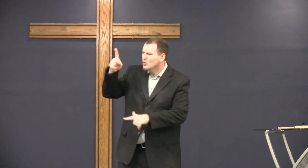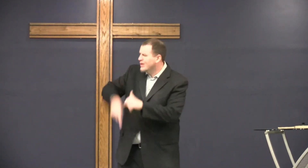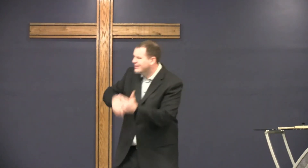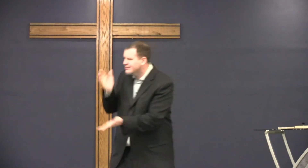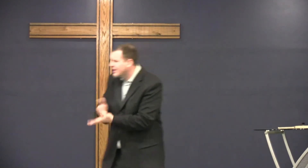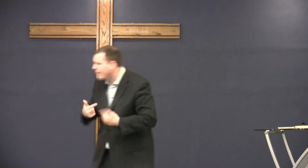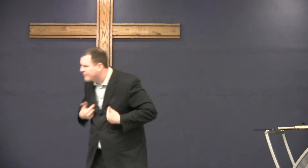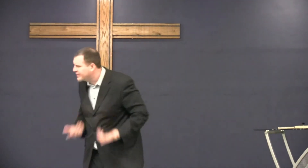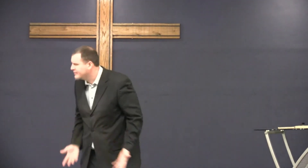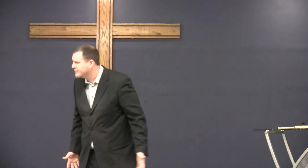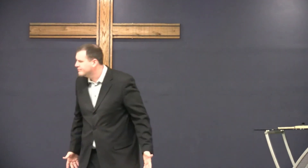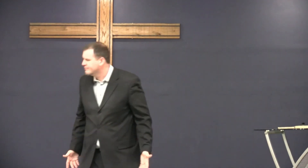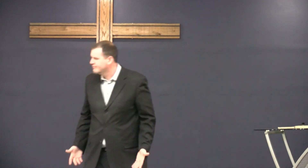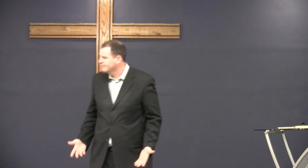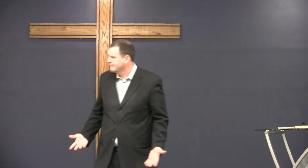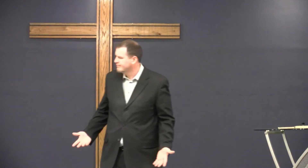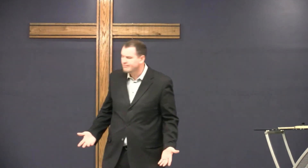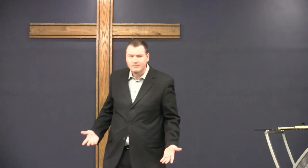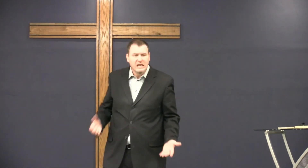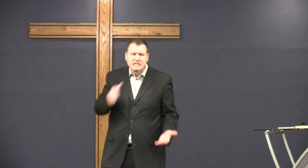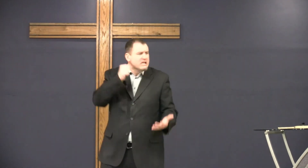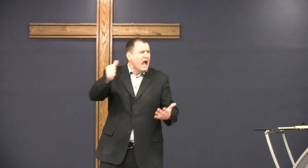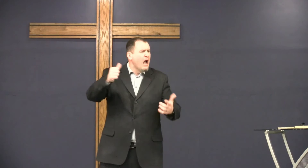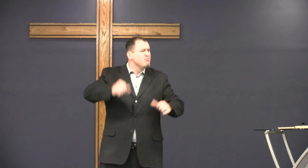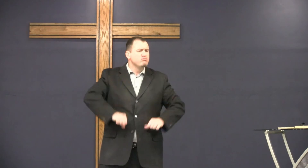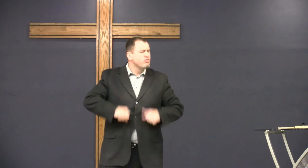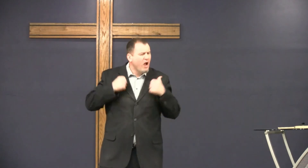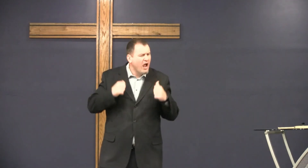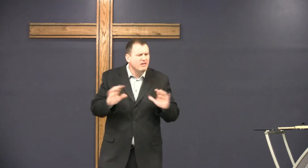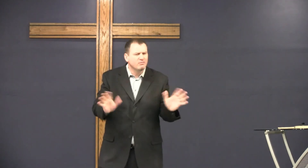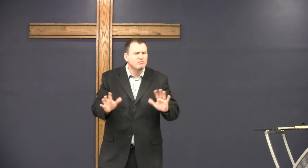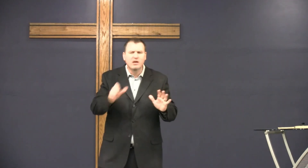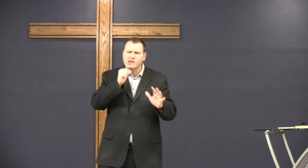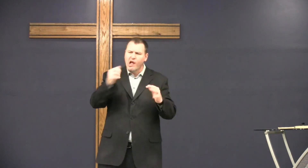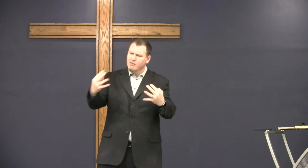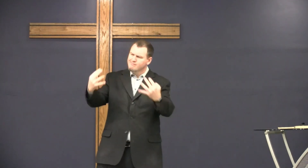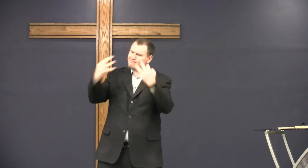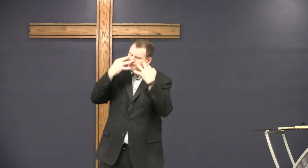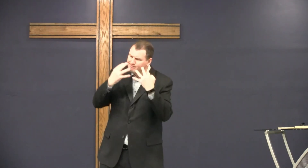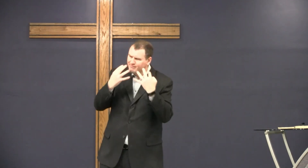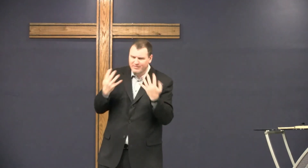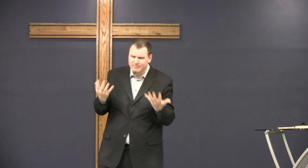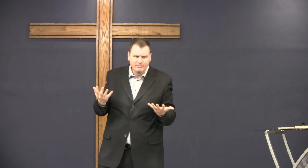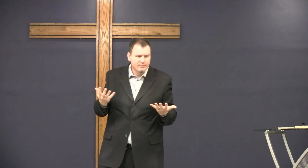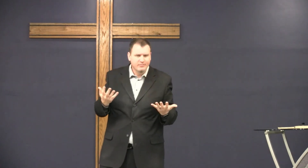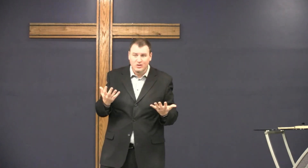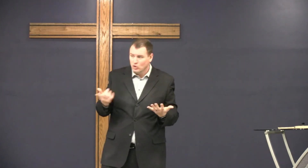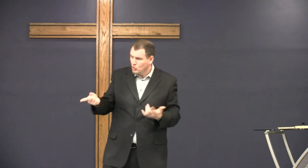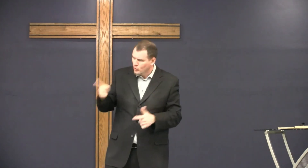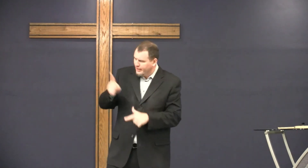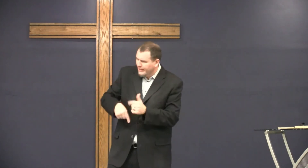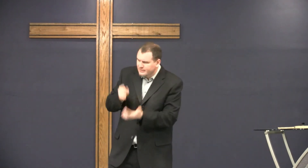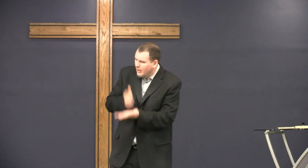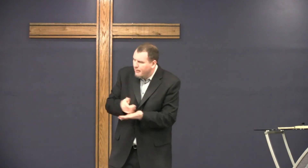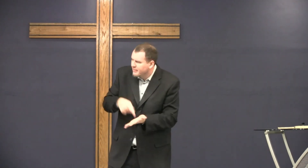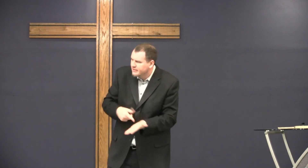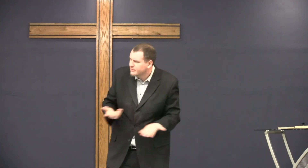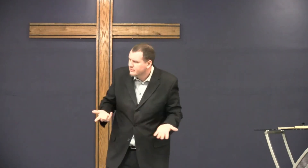Jesus is pretty much saying, you can't stop me. It's not in a prideful way that he